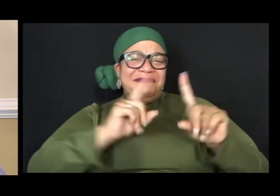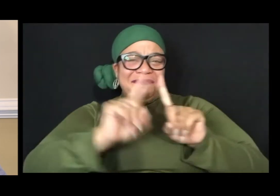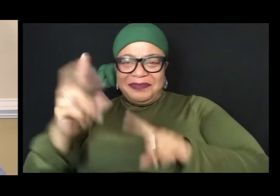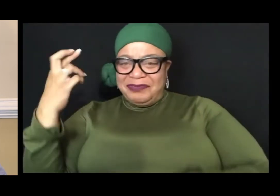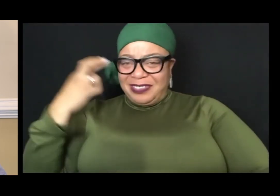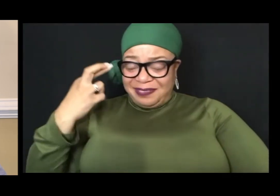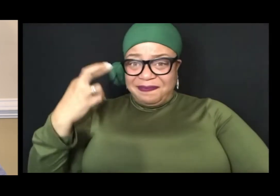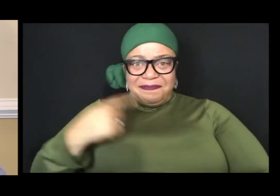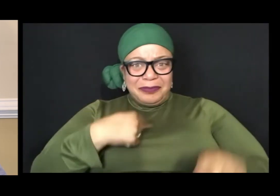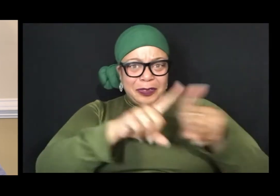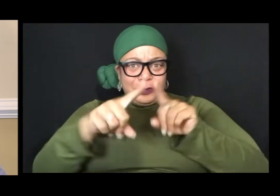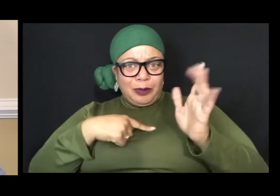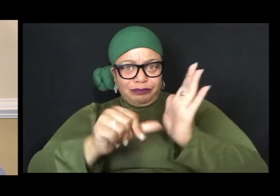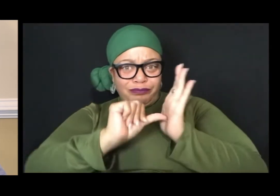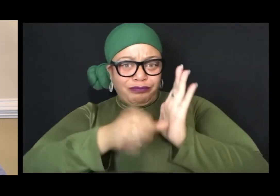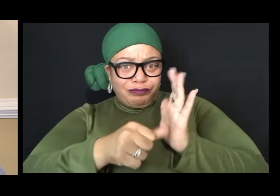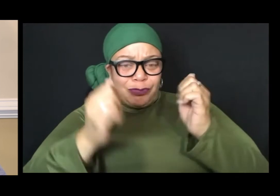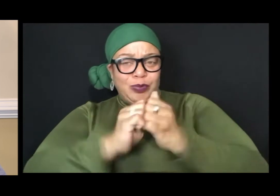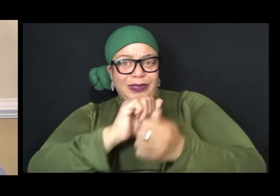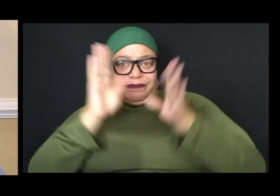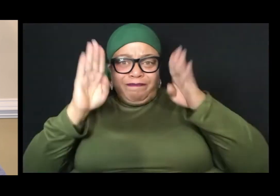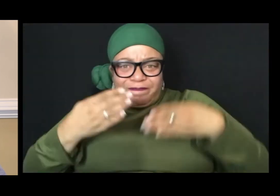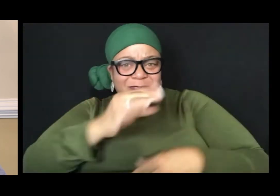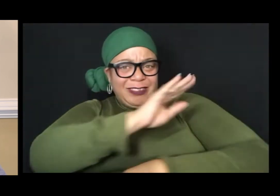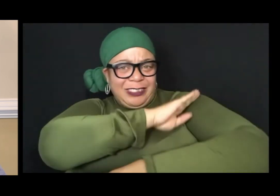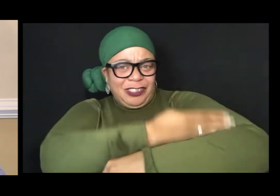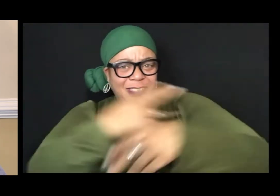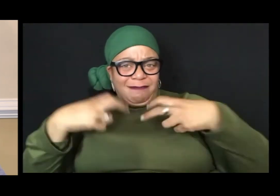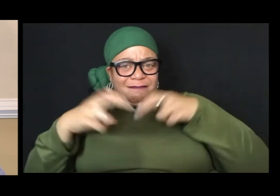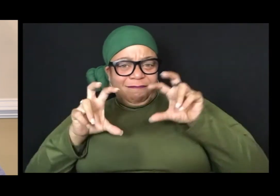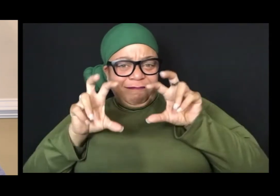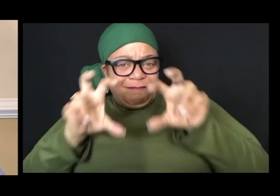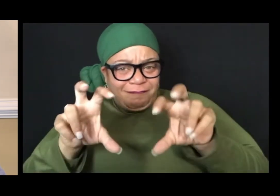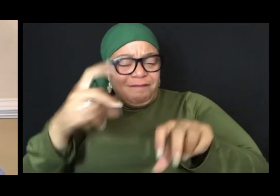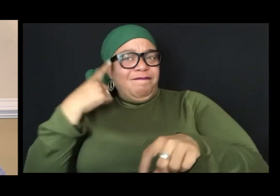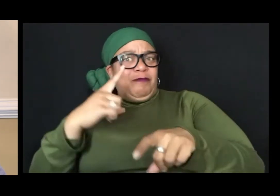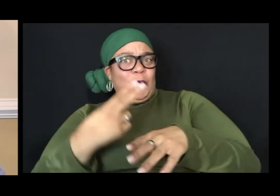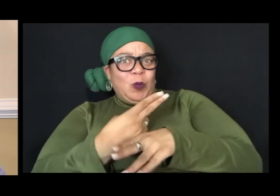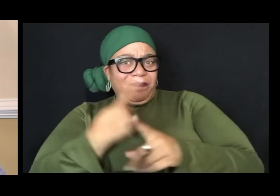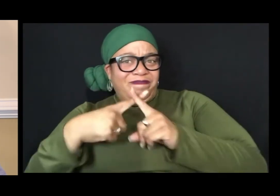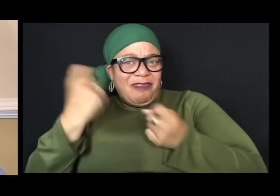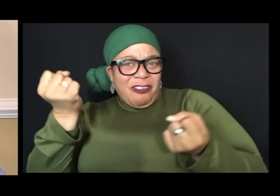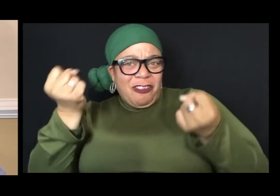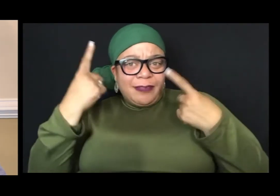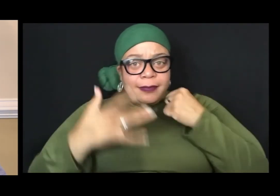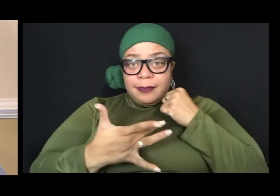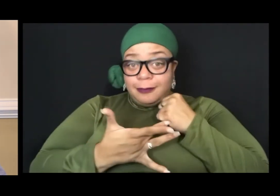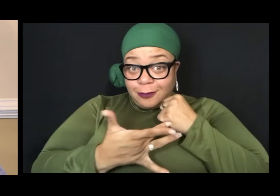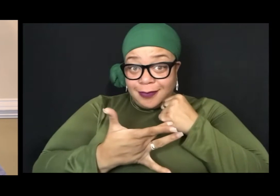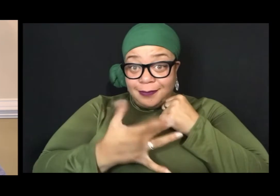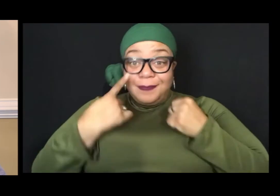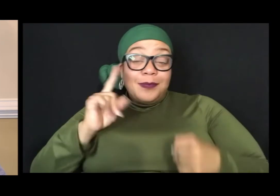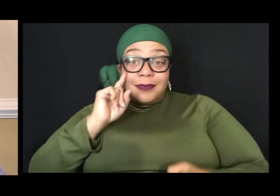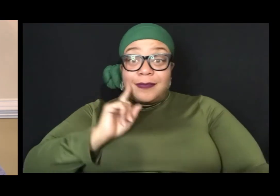reasons. I'm also impressed with the focus and energy that is given to the use and understanding of